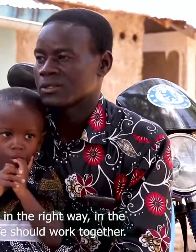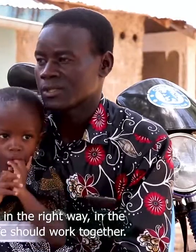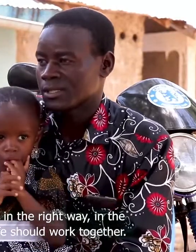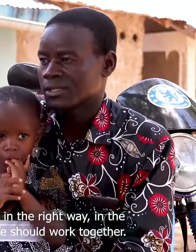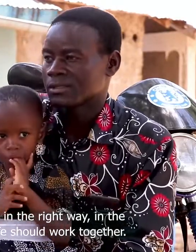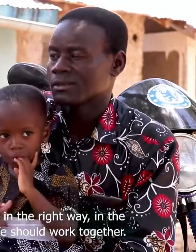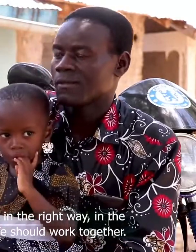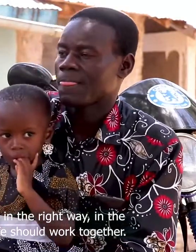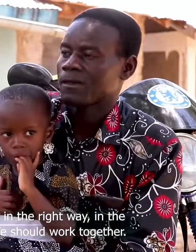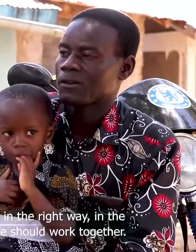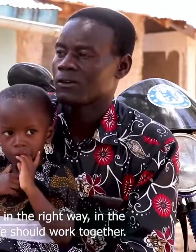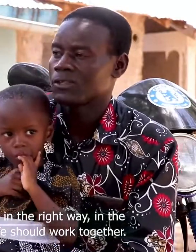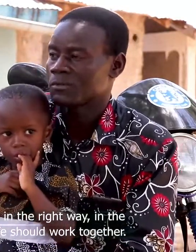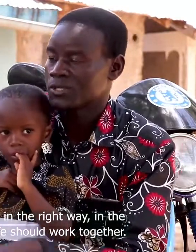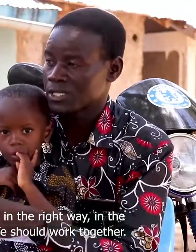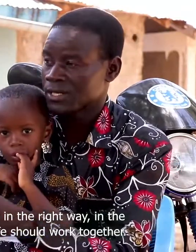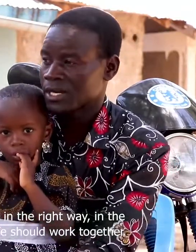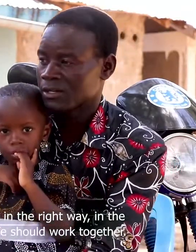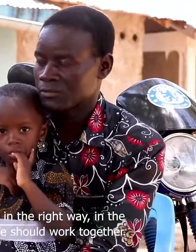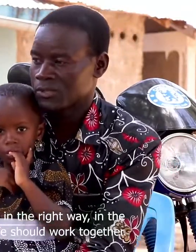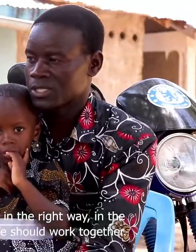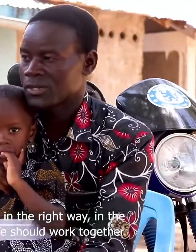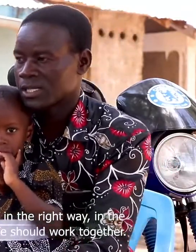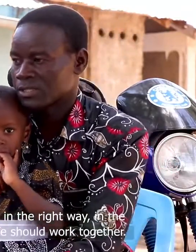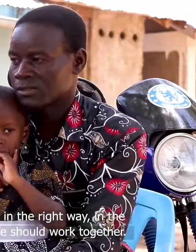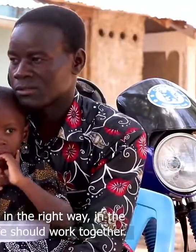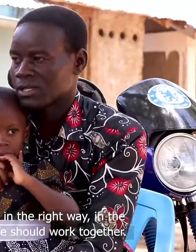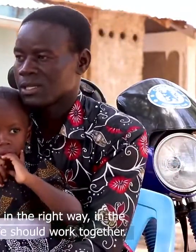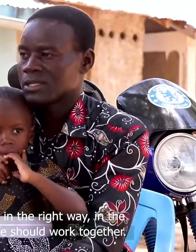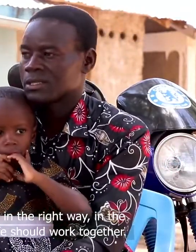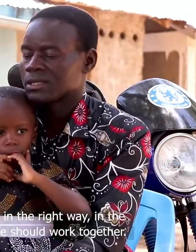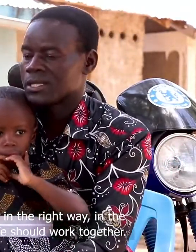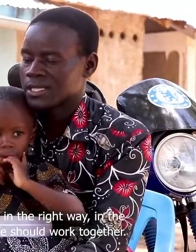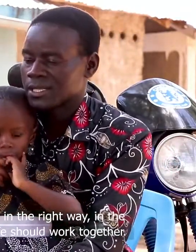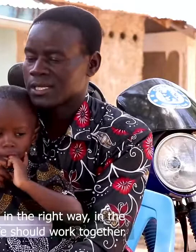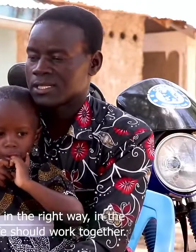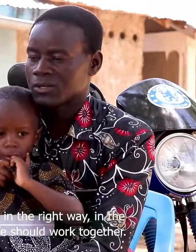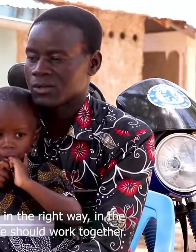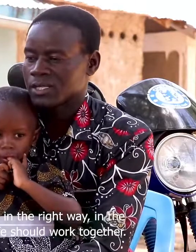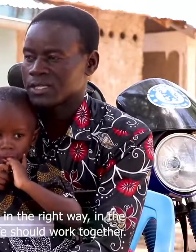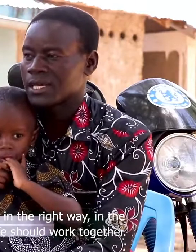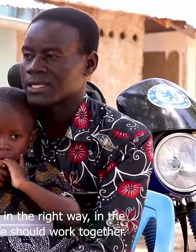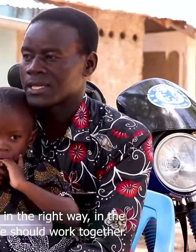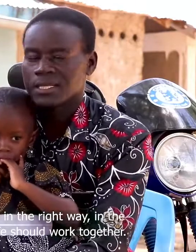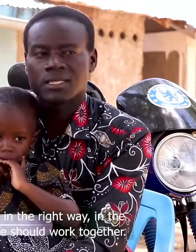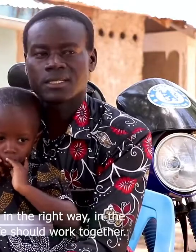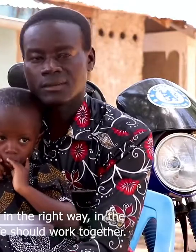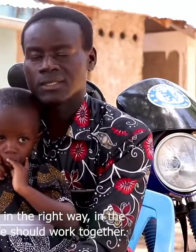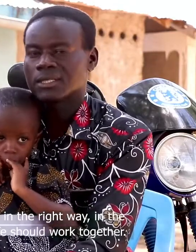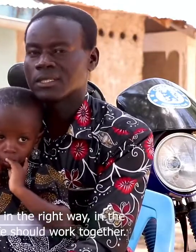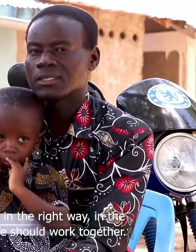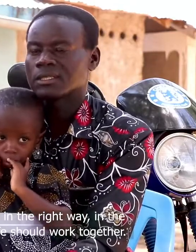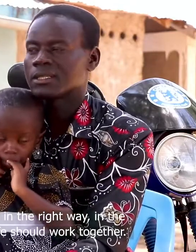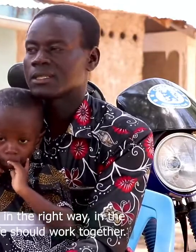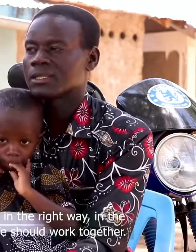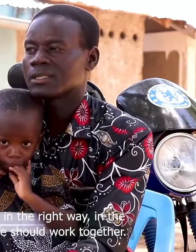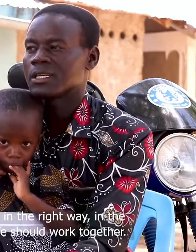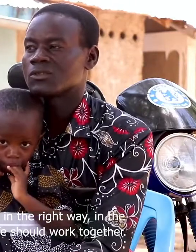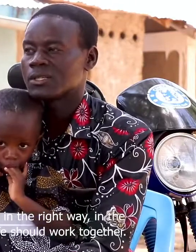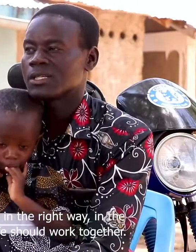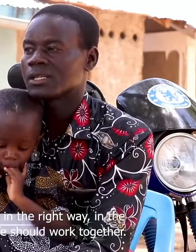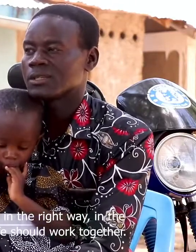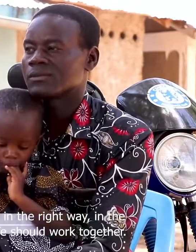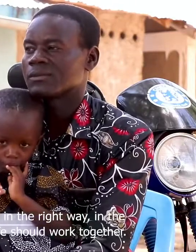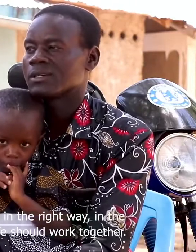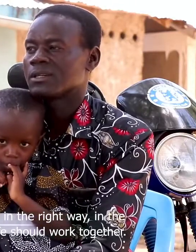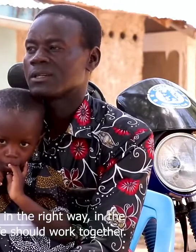growing the right way on the positive direction, the child that gets everything